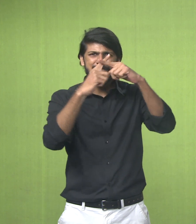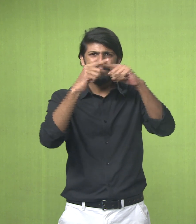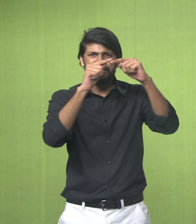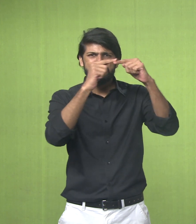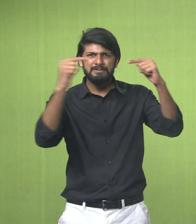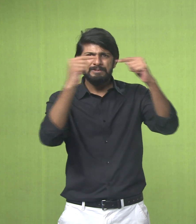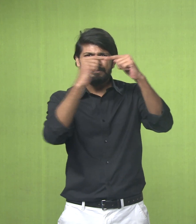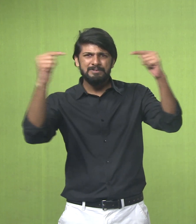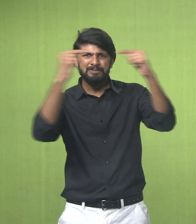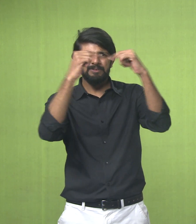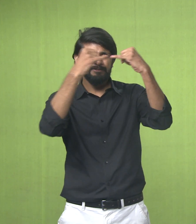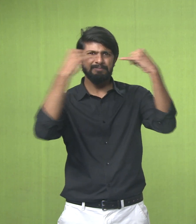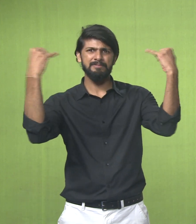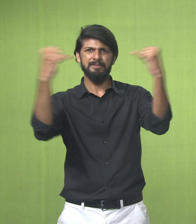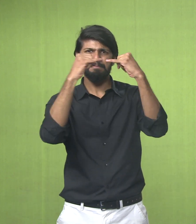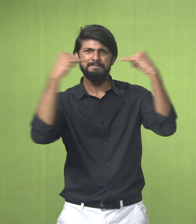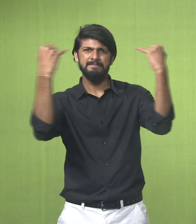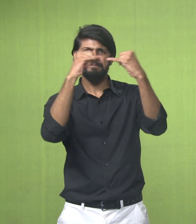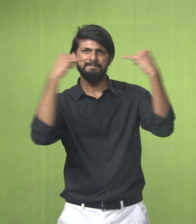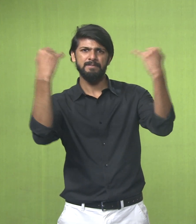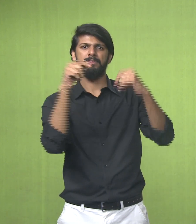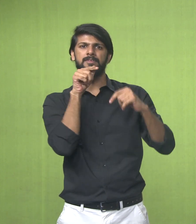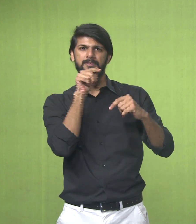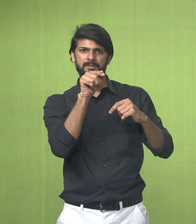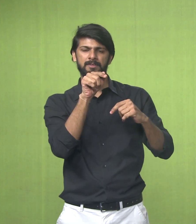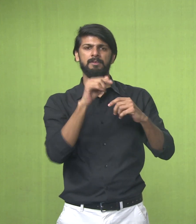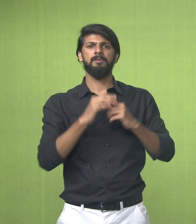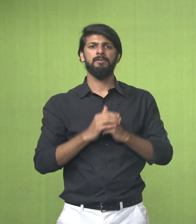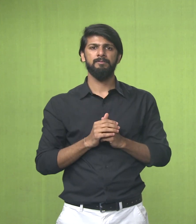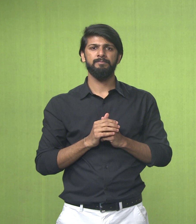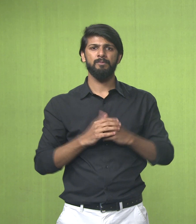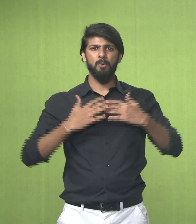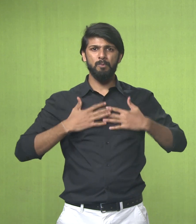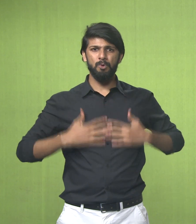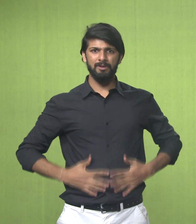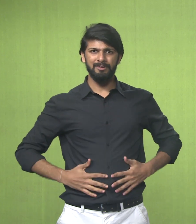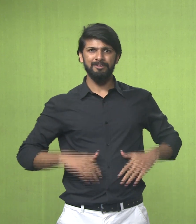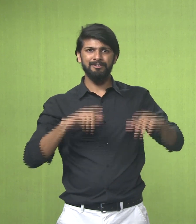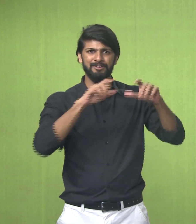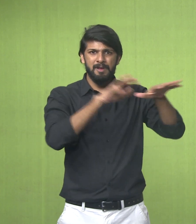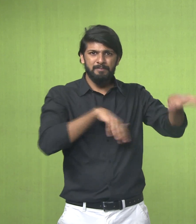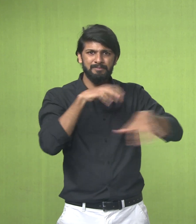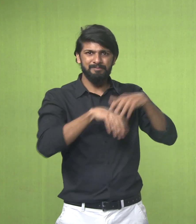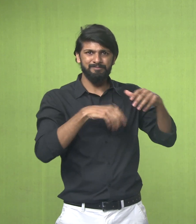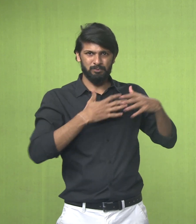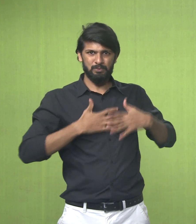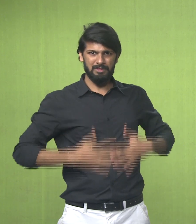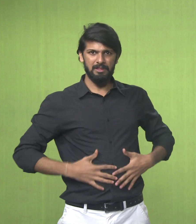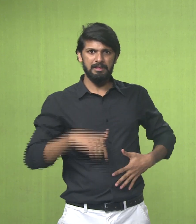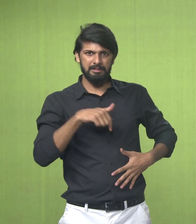black lines. Second point, body of the tiger